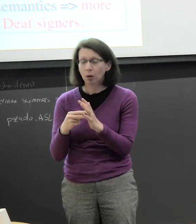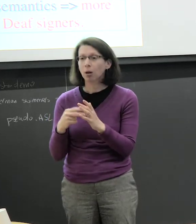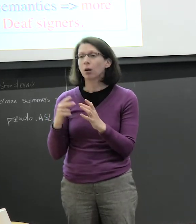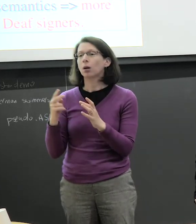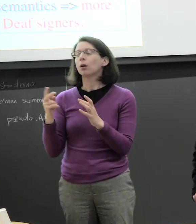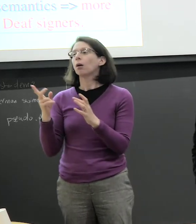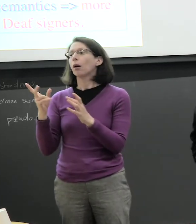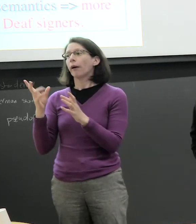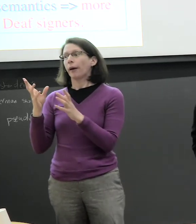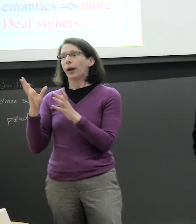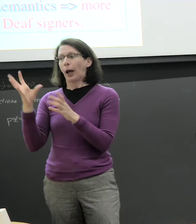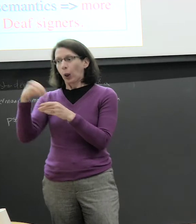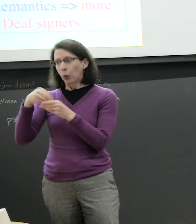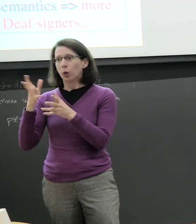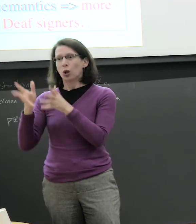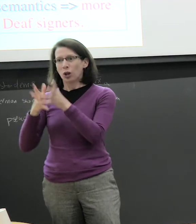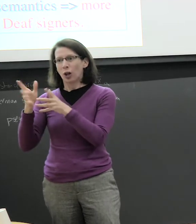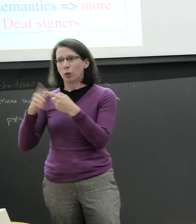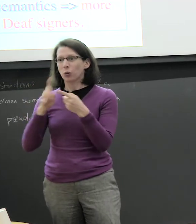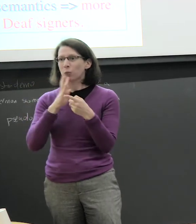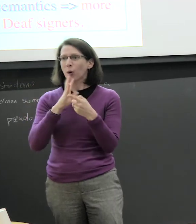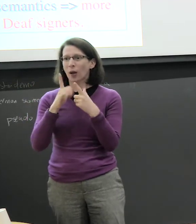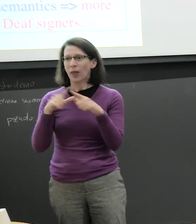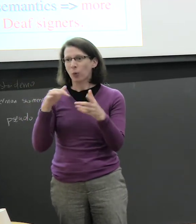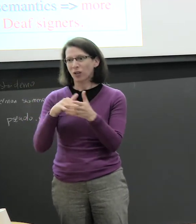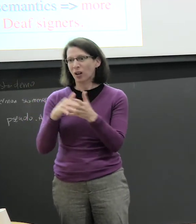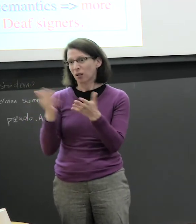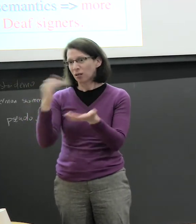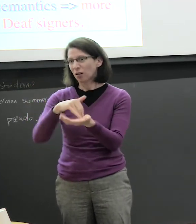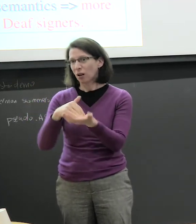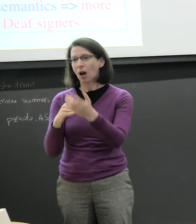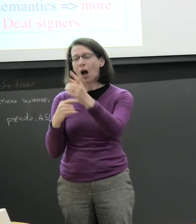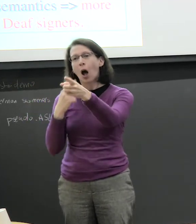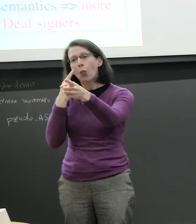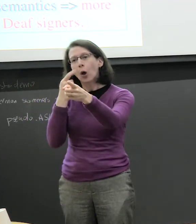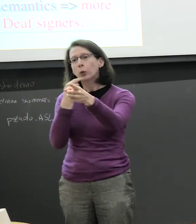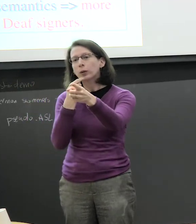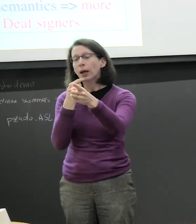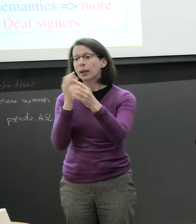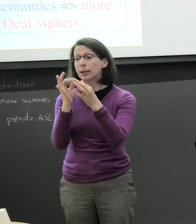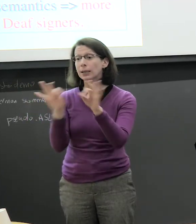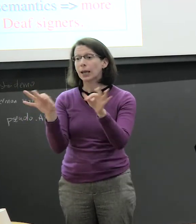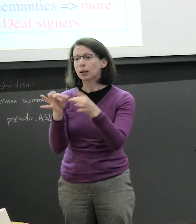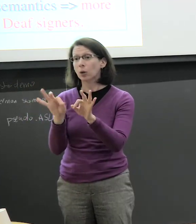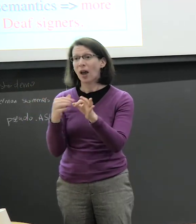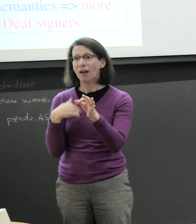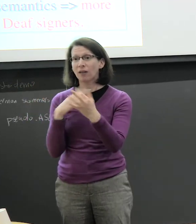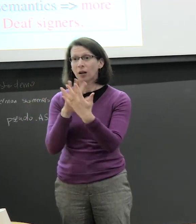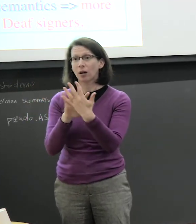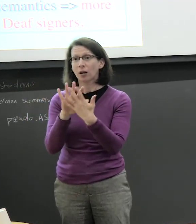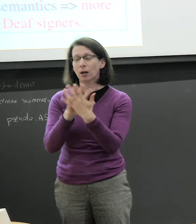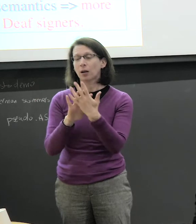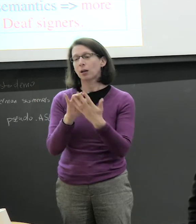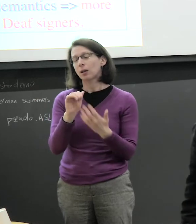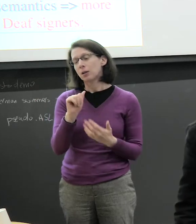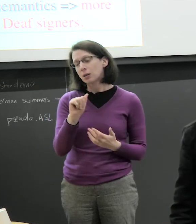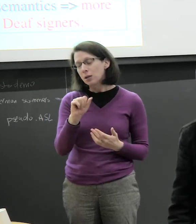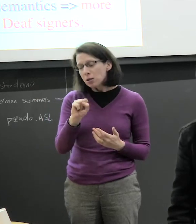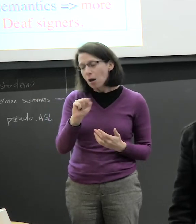study of spoken language. Well, I thought you were saying that, like in sentences, where there are ambiguities,